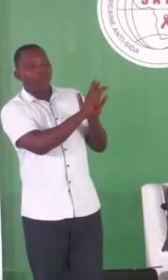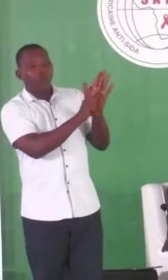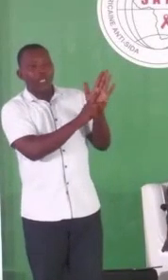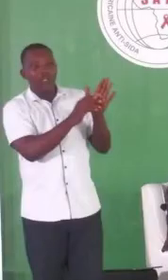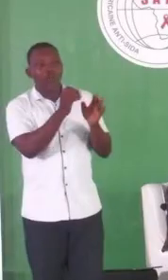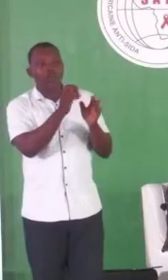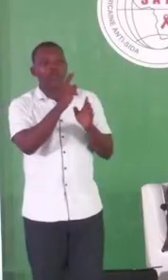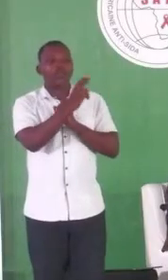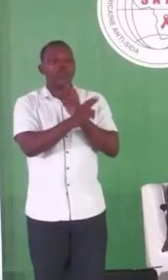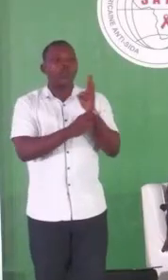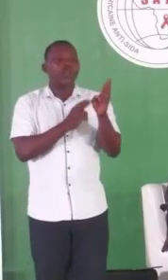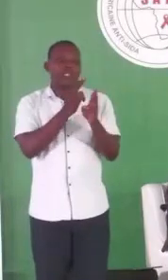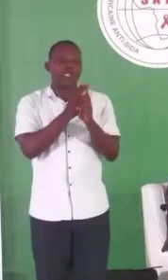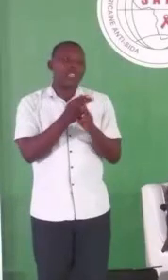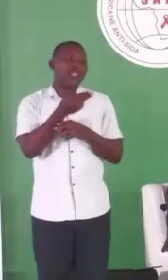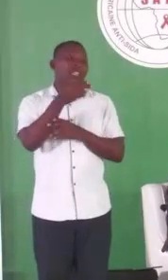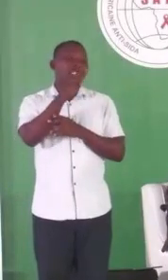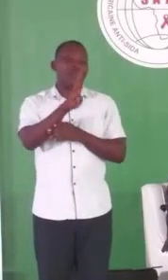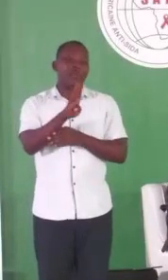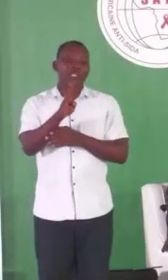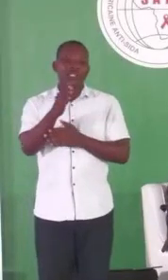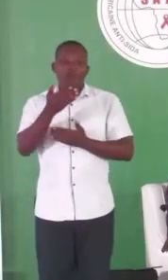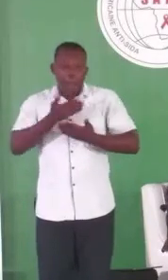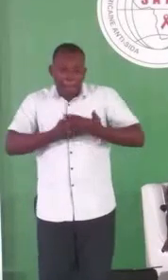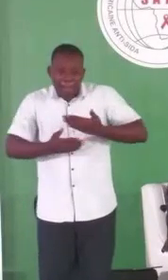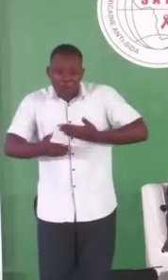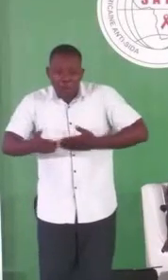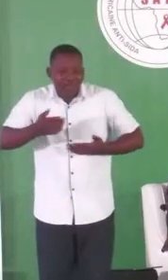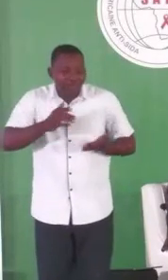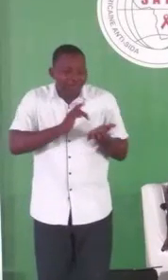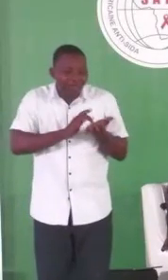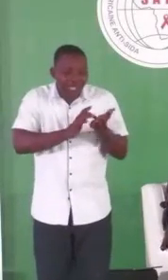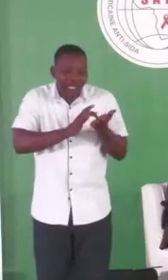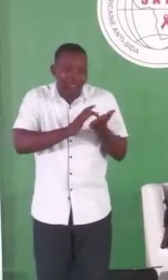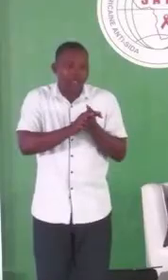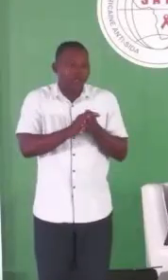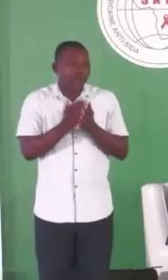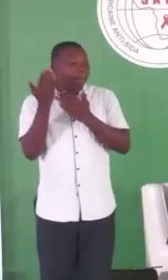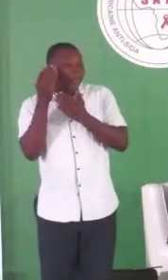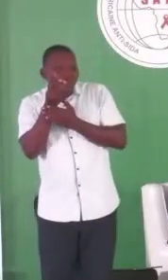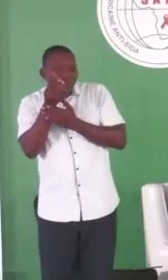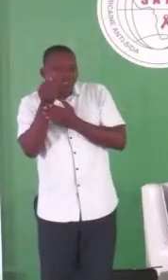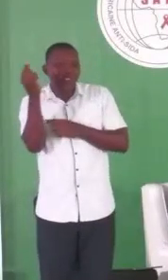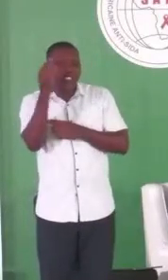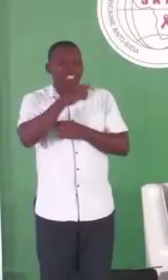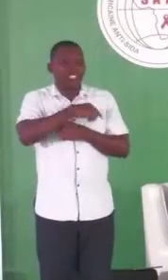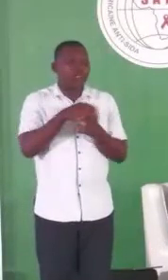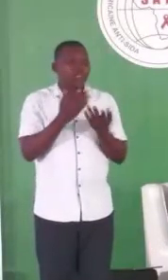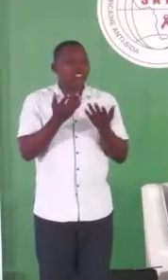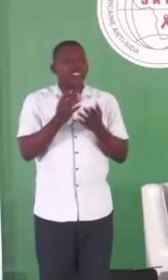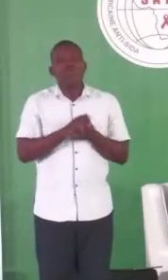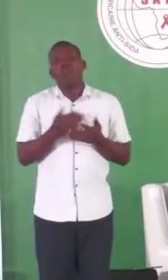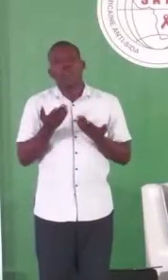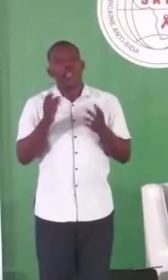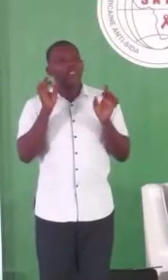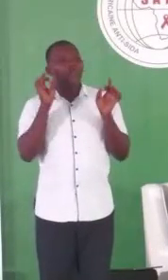universal hepatitis B birth dose just a few days ago. So this is tragic news because it might influence